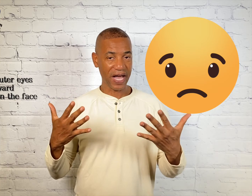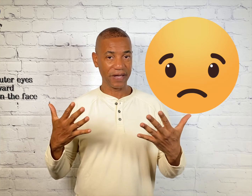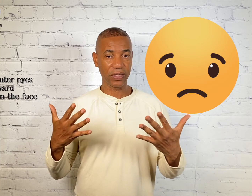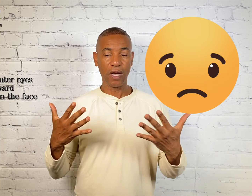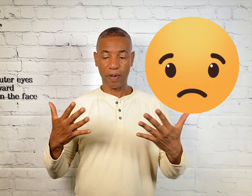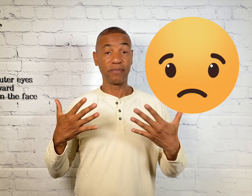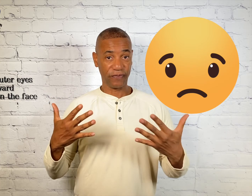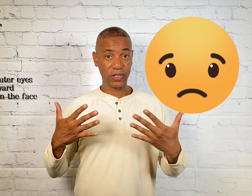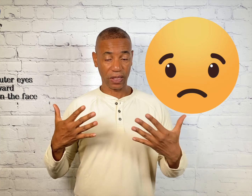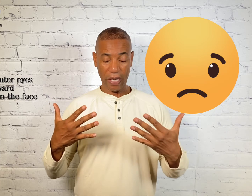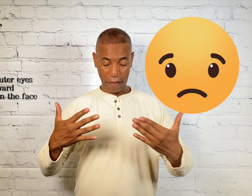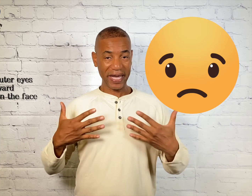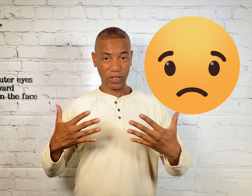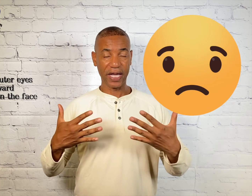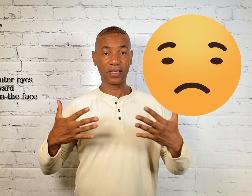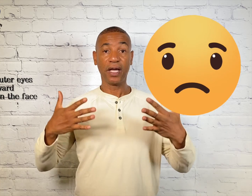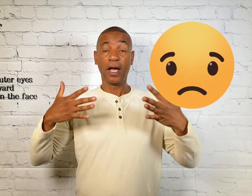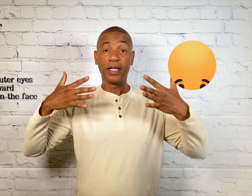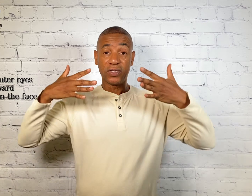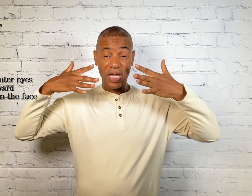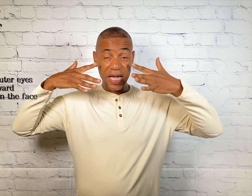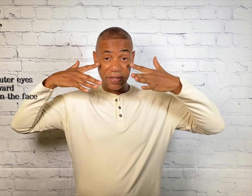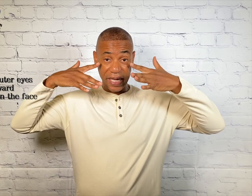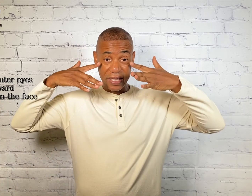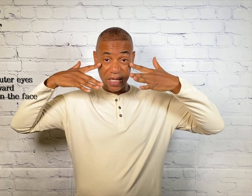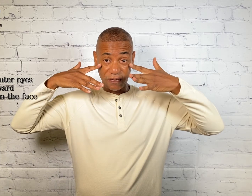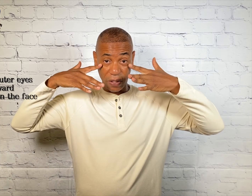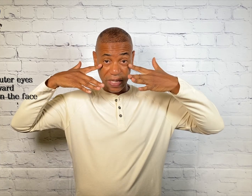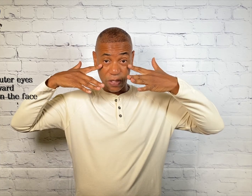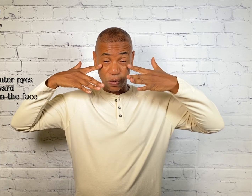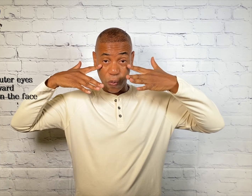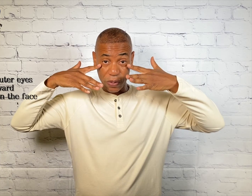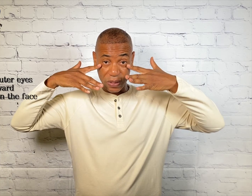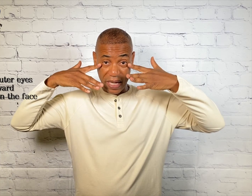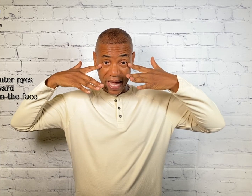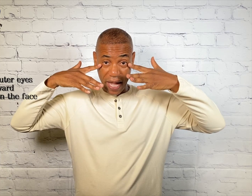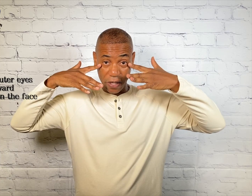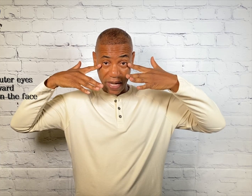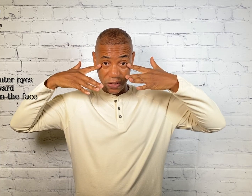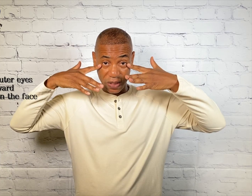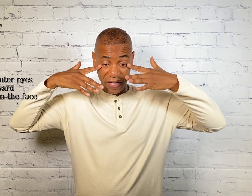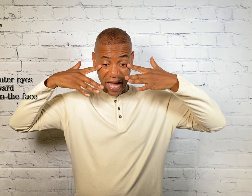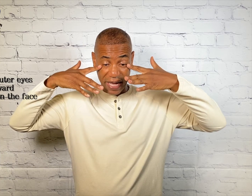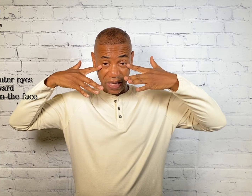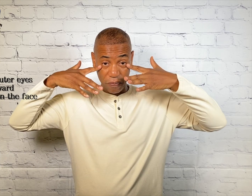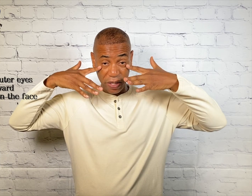fives, palms facing my chest. Take the index finger down towards the outer edges of the eyes and bring them